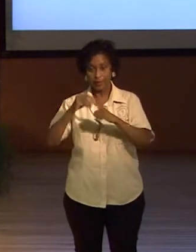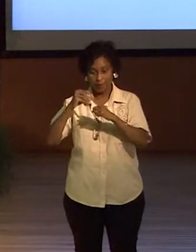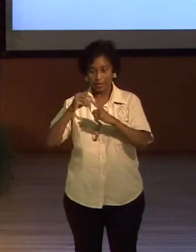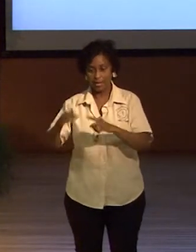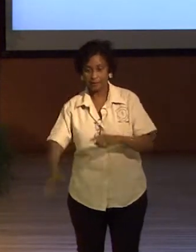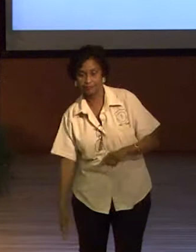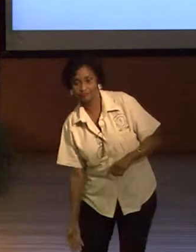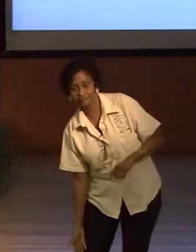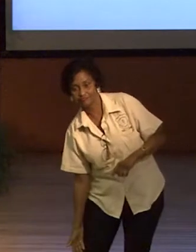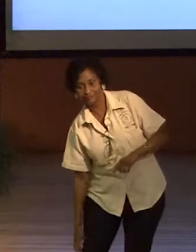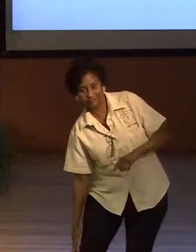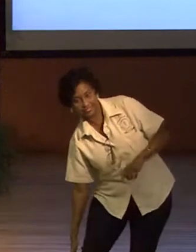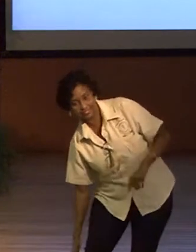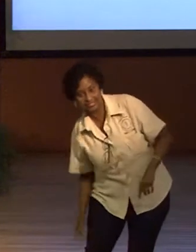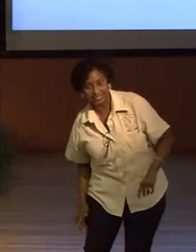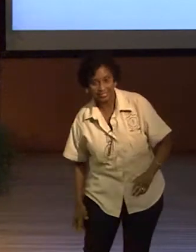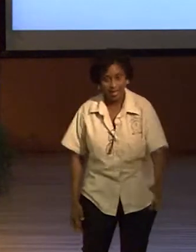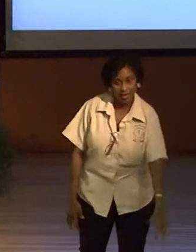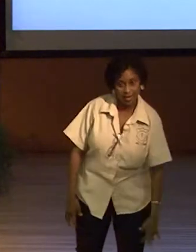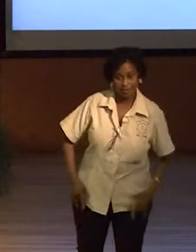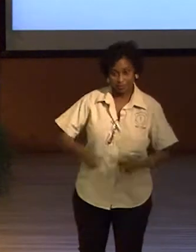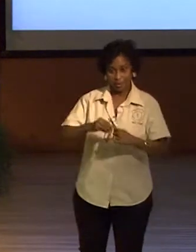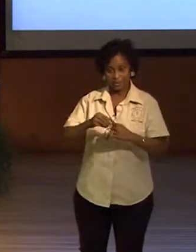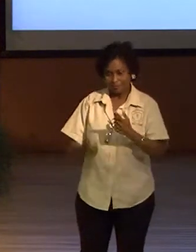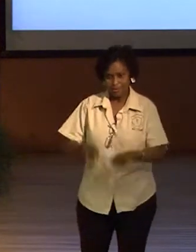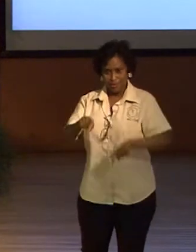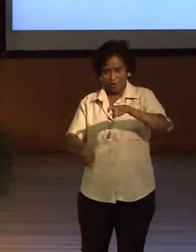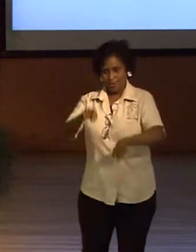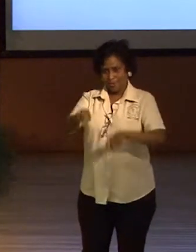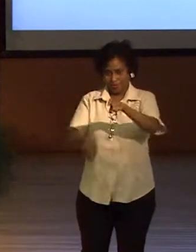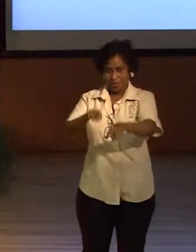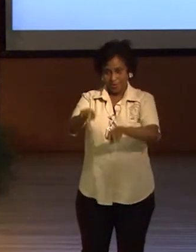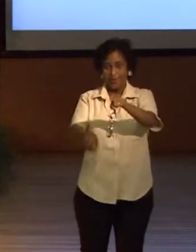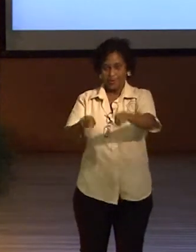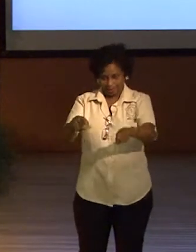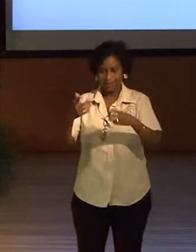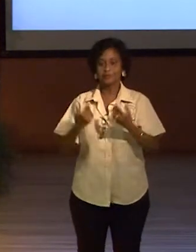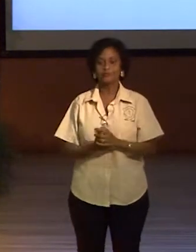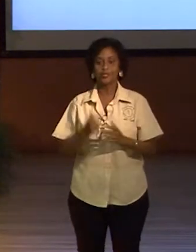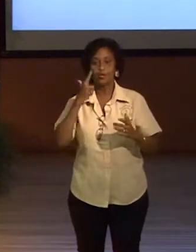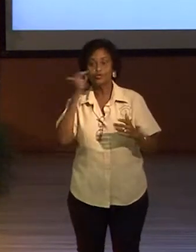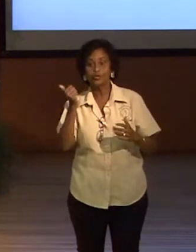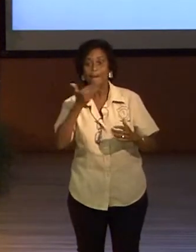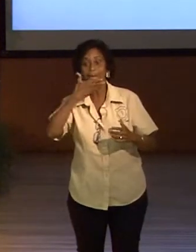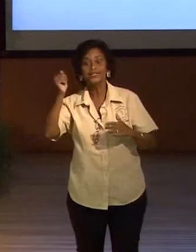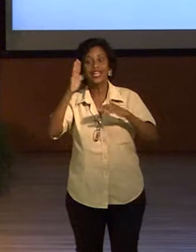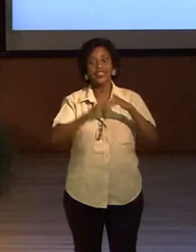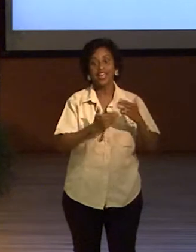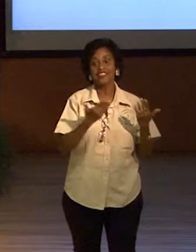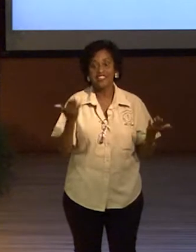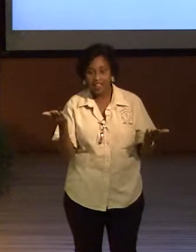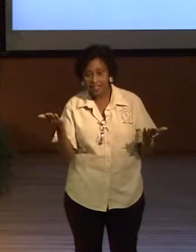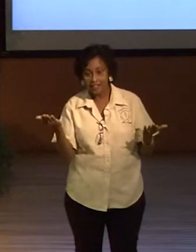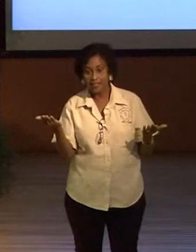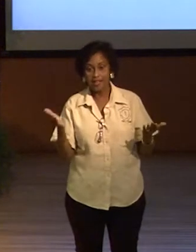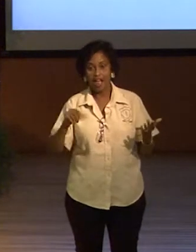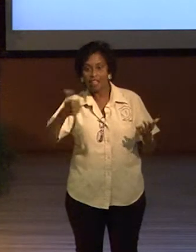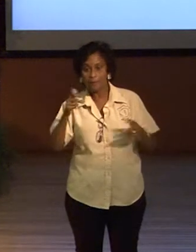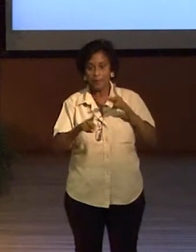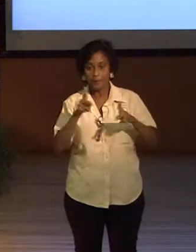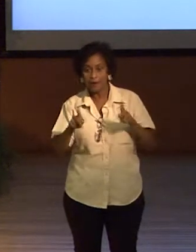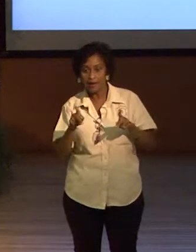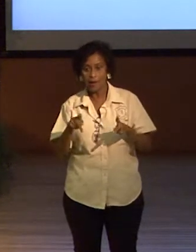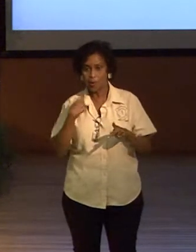being nicknamed the Blade Runner, made him almost superhuman. And